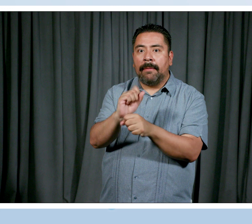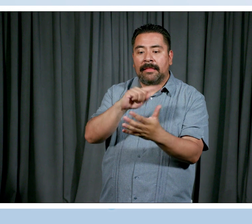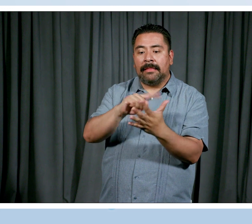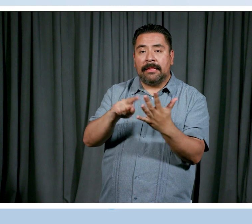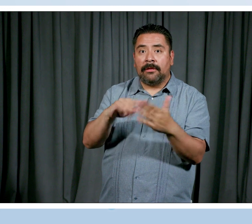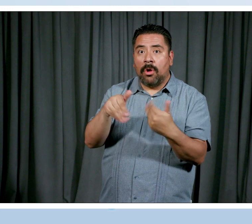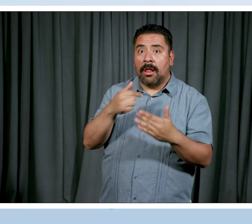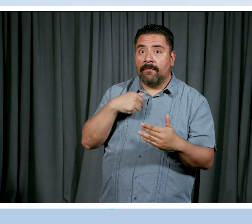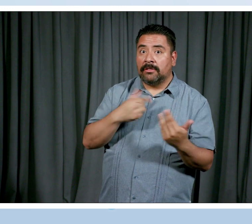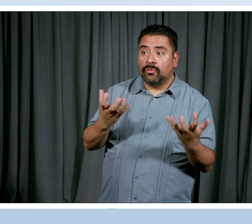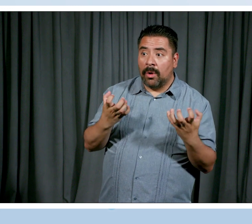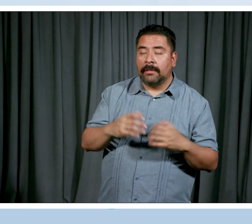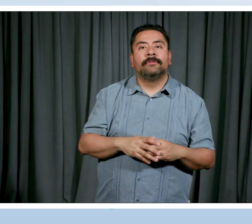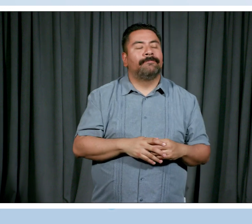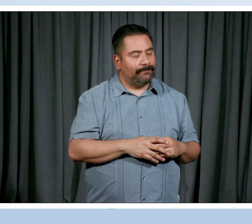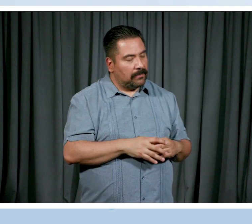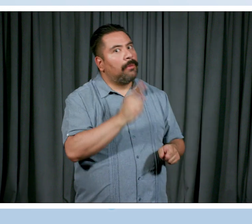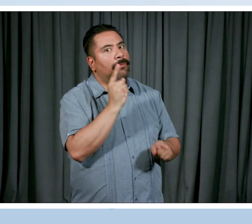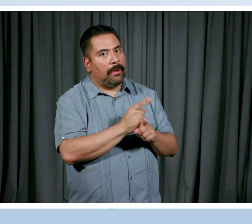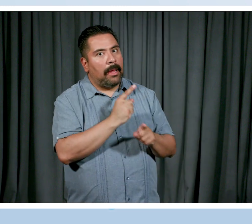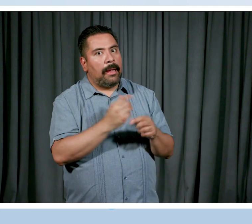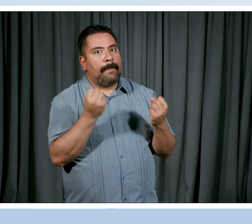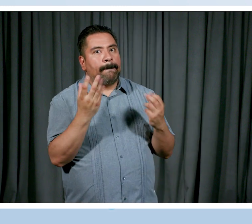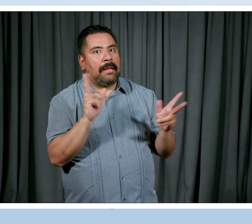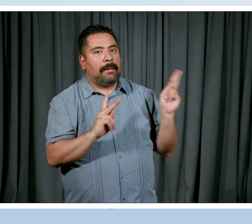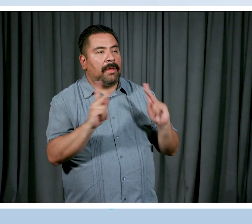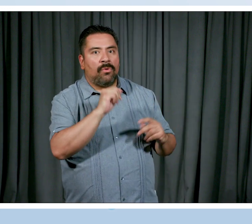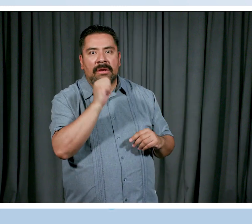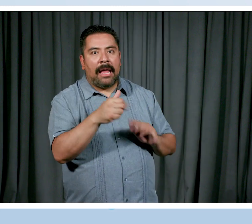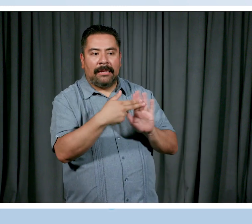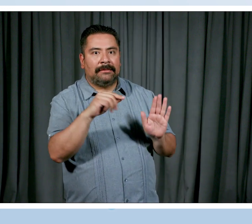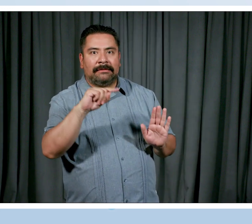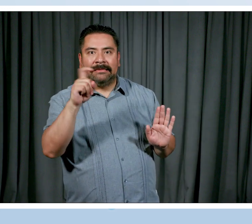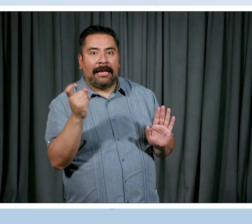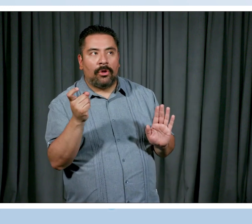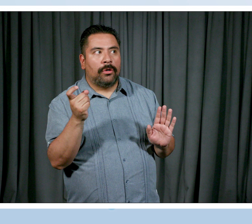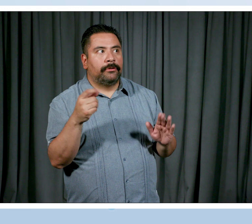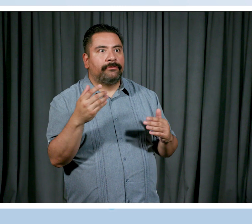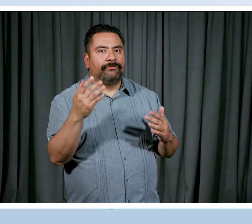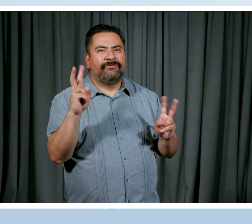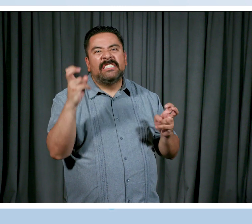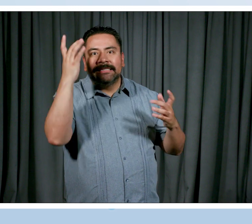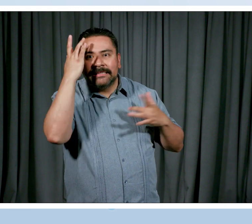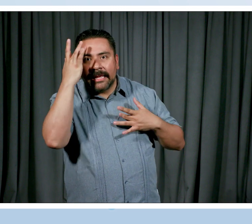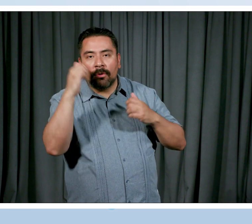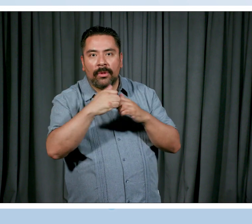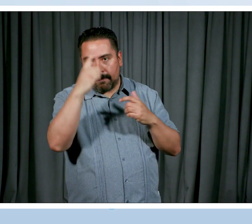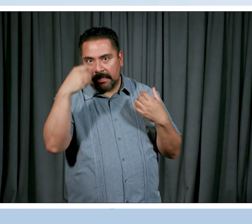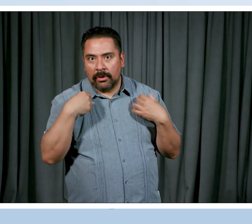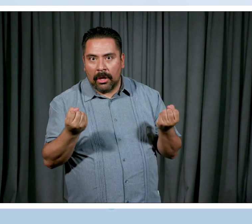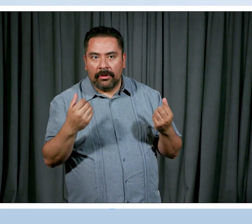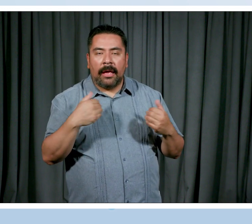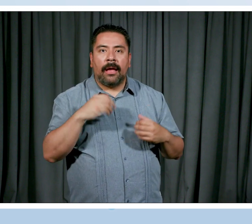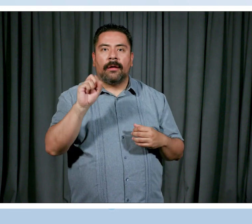want. Right. Right. And a lot of people are not diagnosably sick with mental illness or